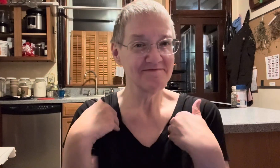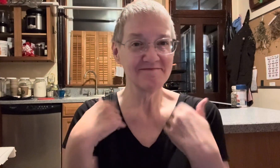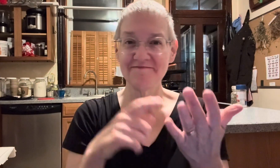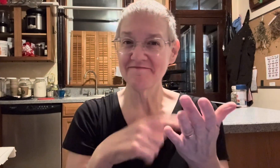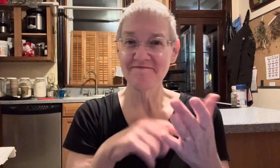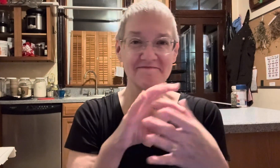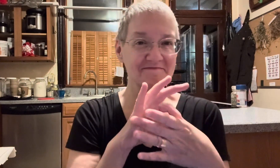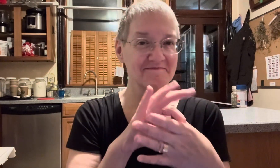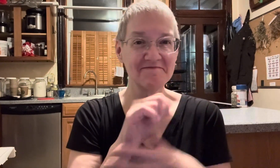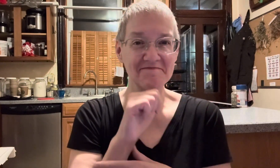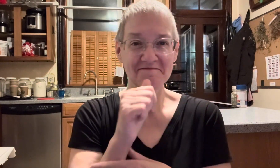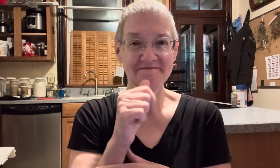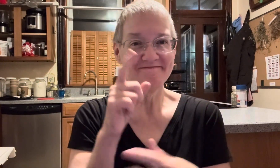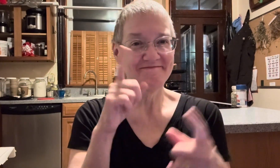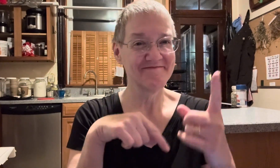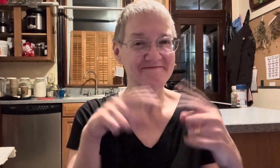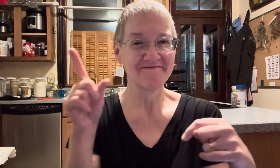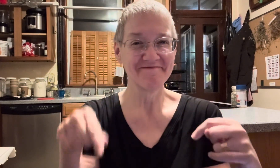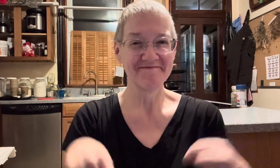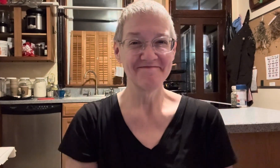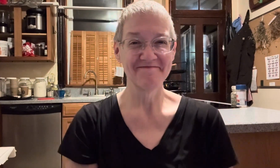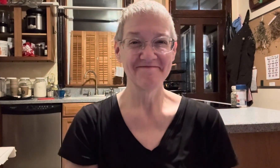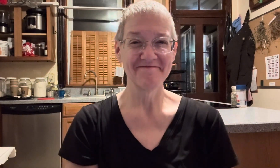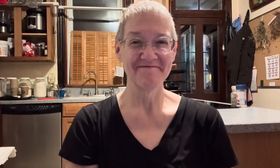Sometimes fresh meat has ingredients listed, sometimes it doesn't.